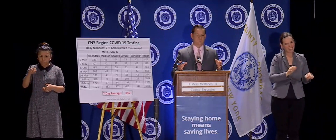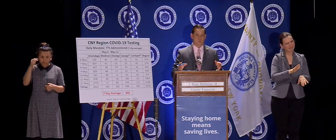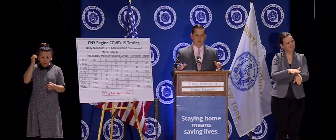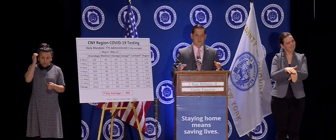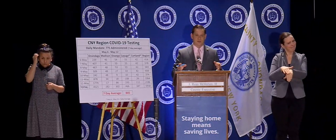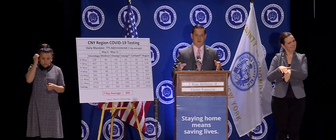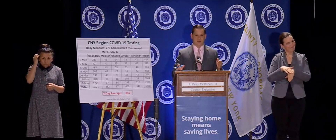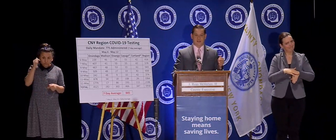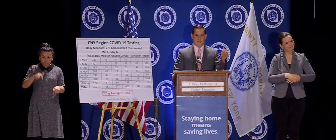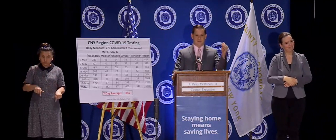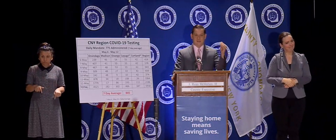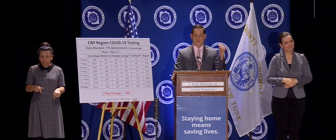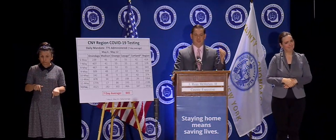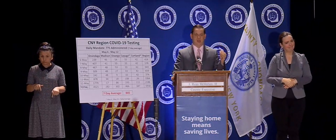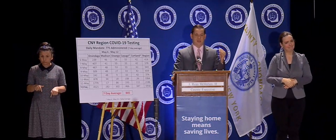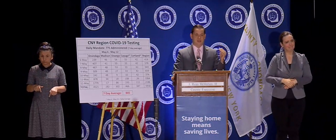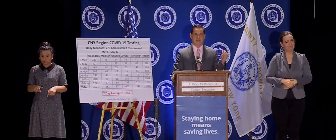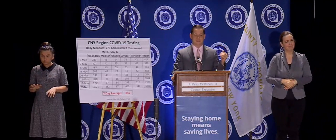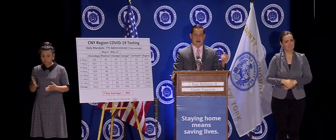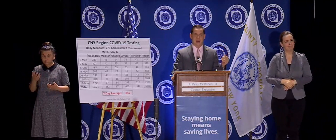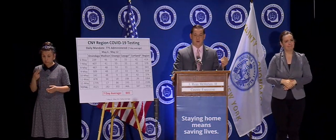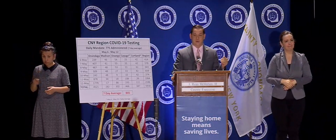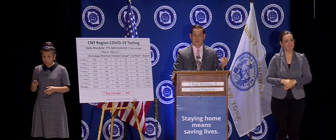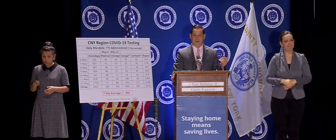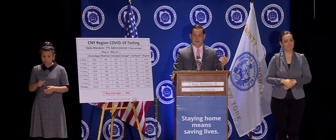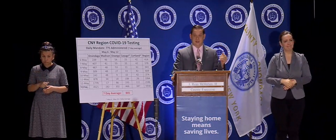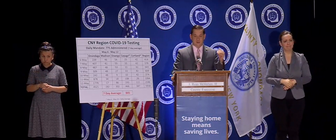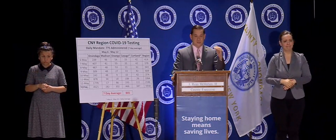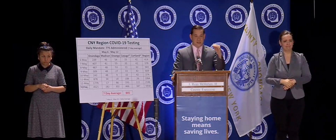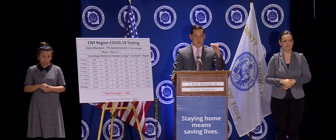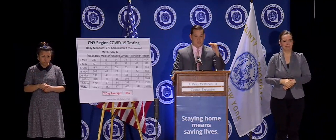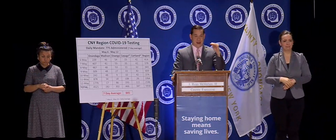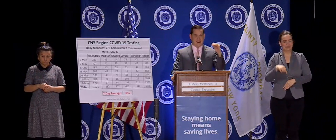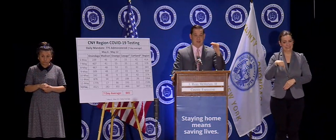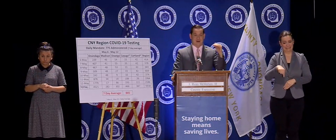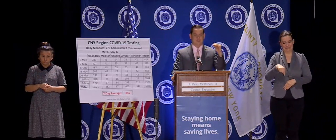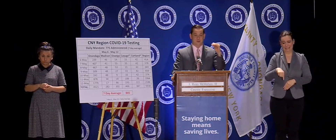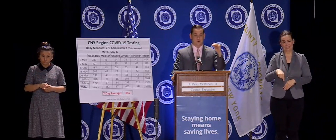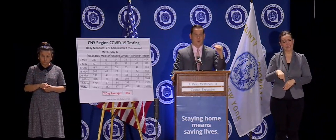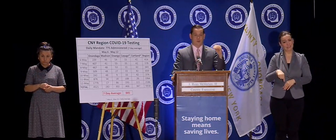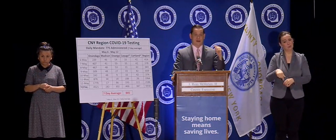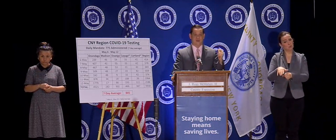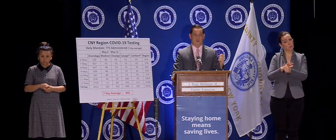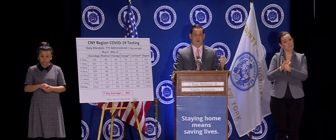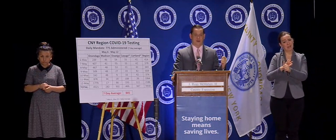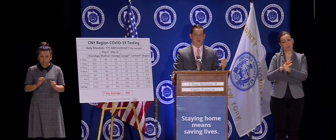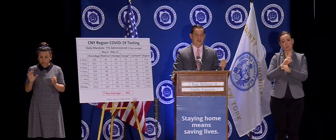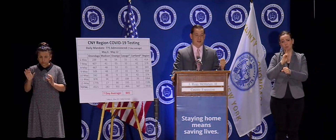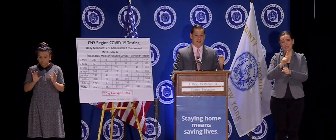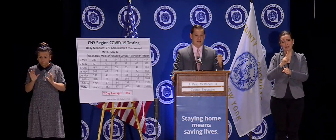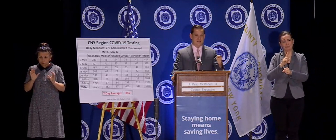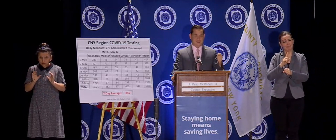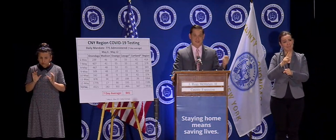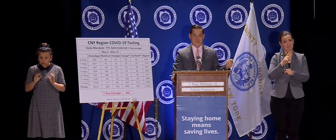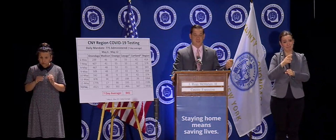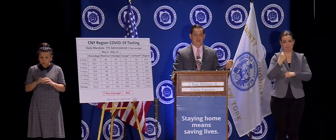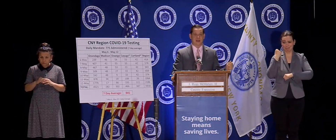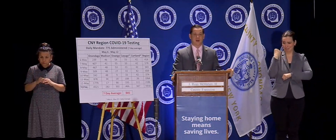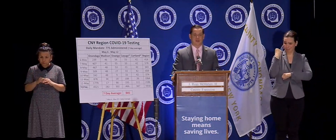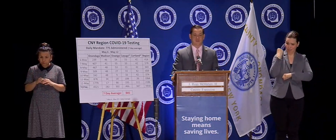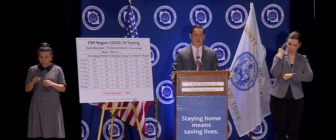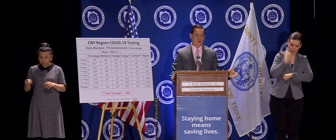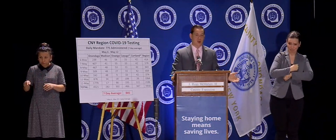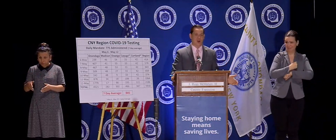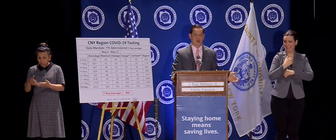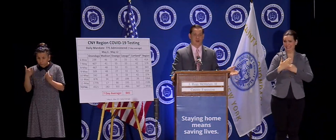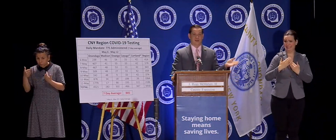this. It's very easy to shut things down. You say you're not allowed to open anymore, and things get shut